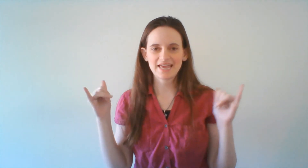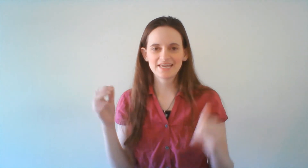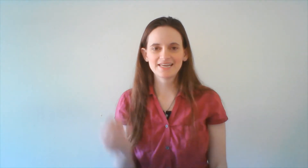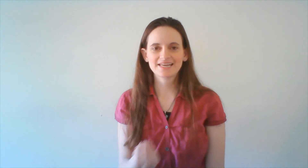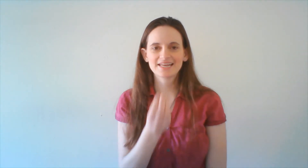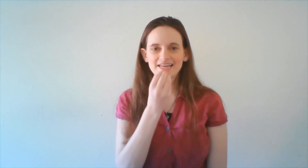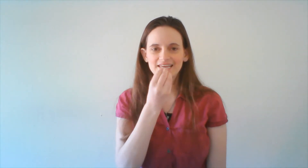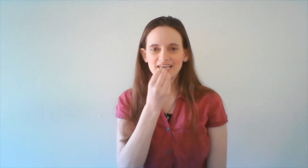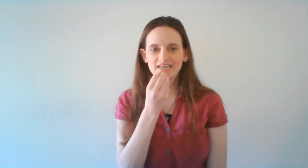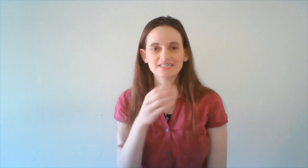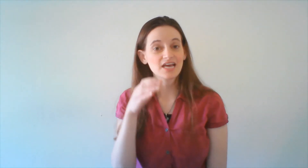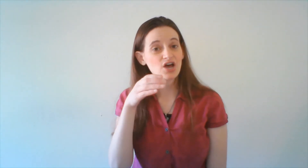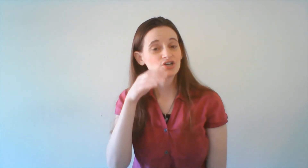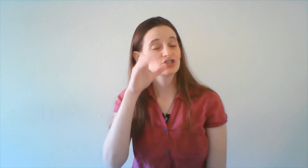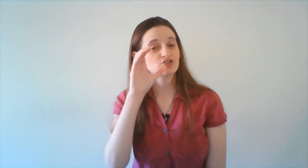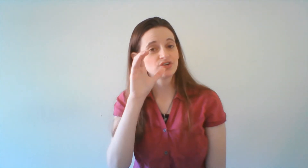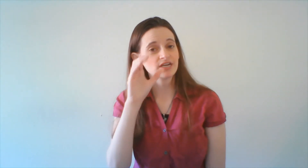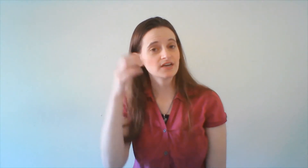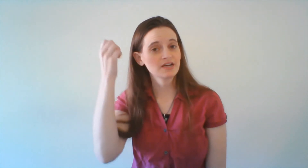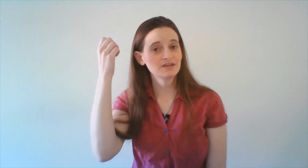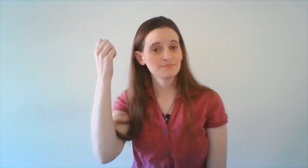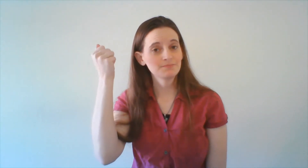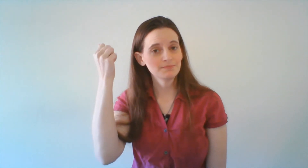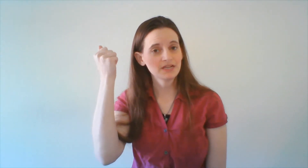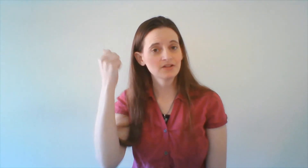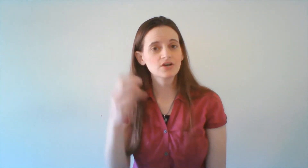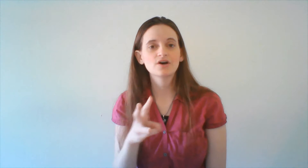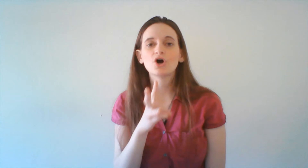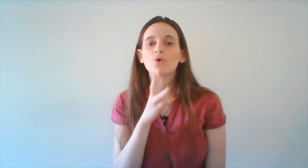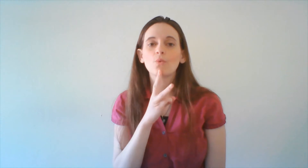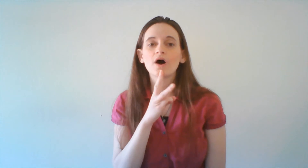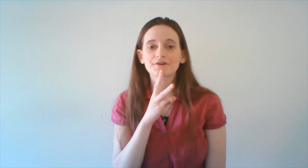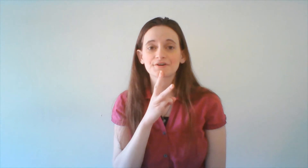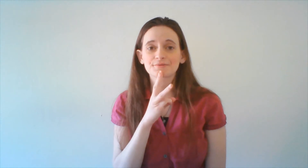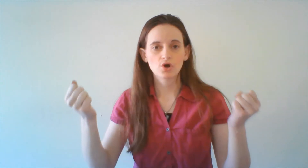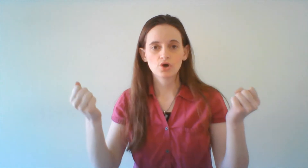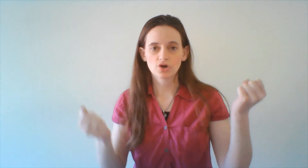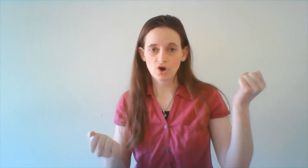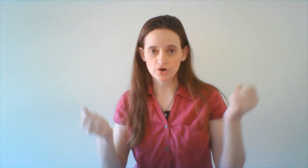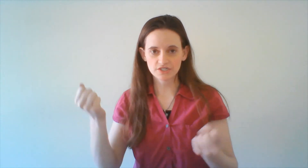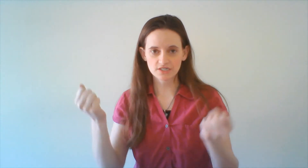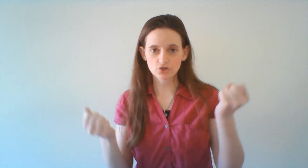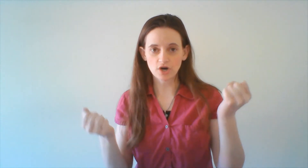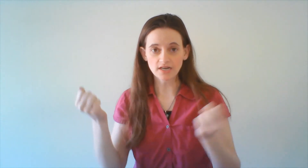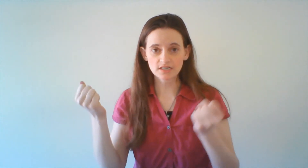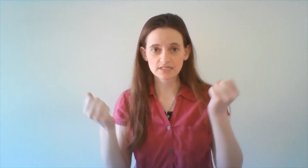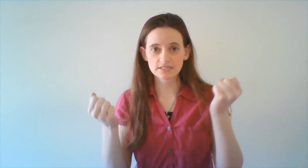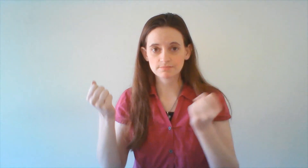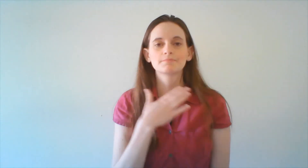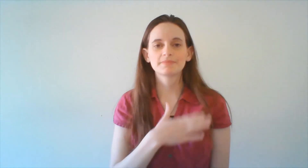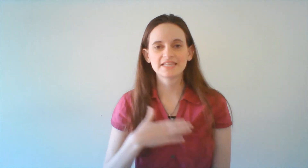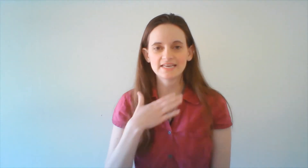play, eat, drink, milk, water, cars and trucks,